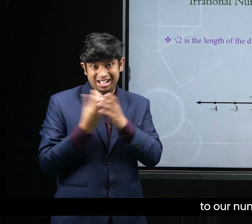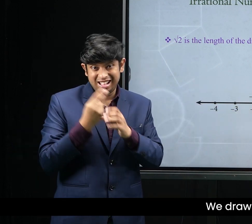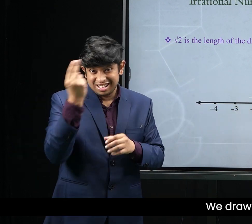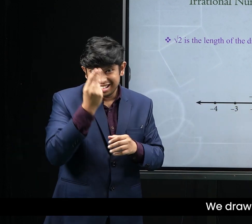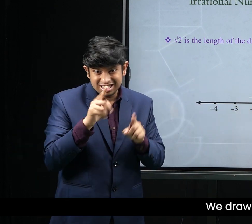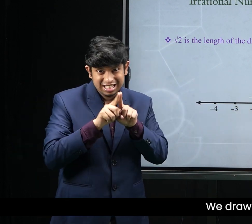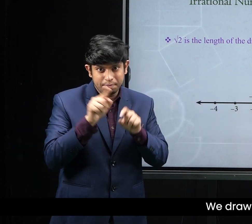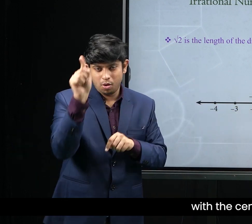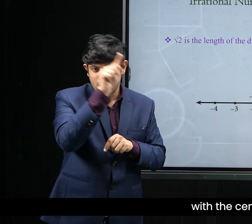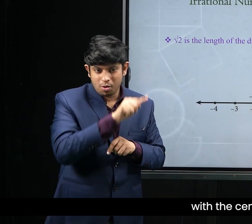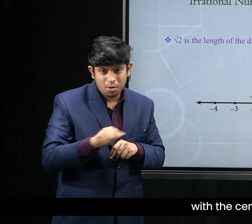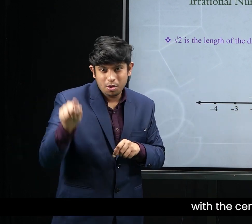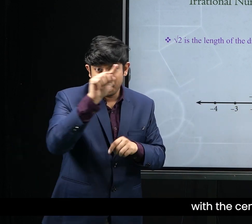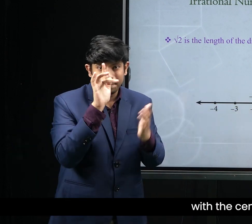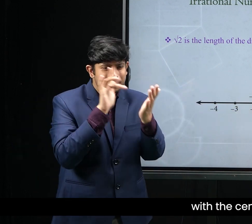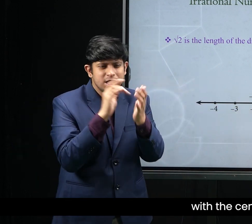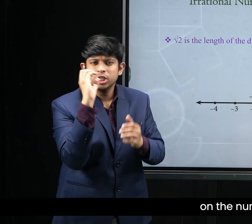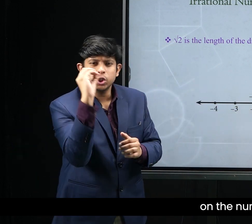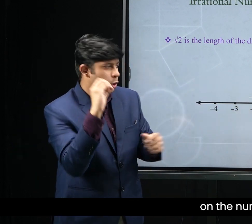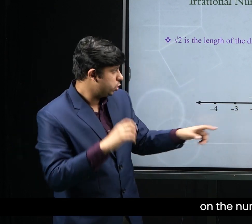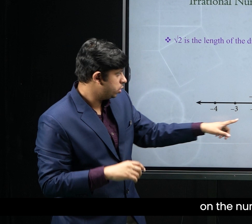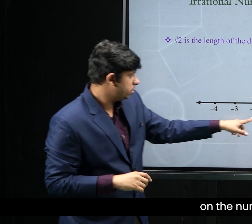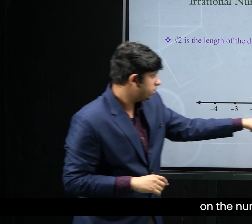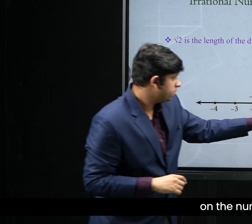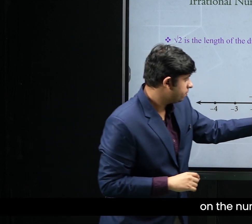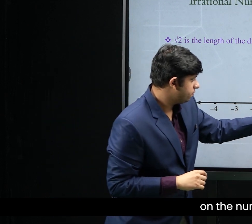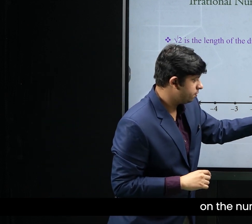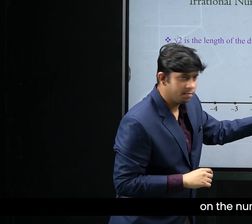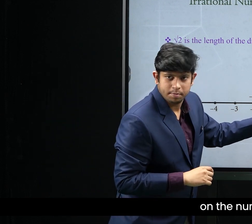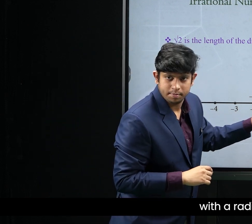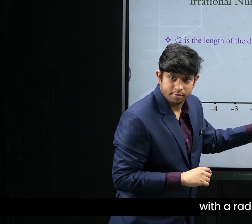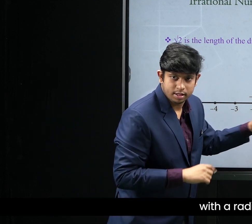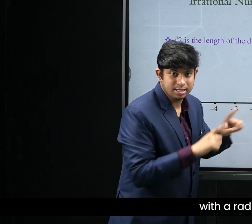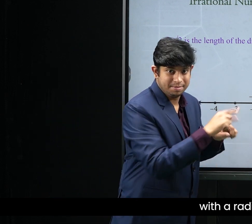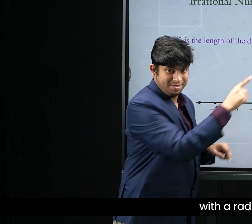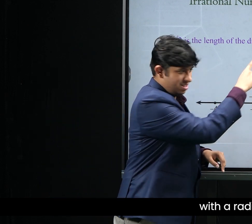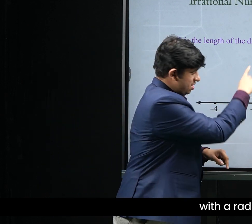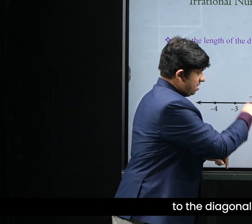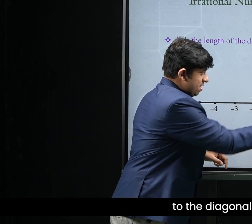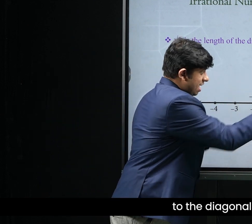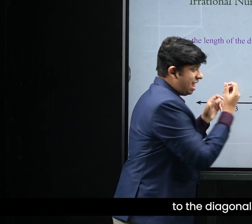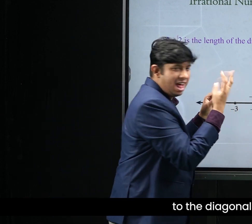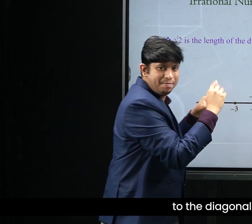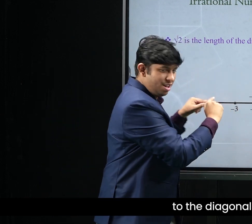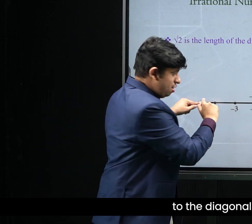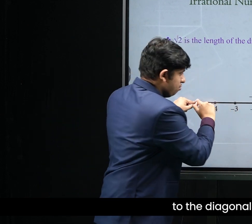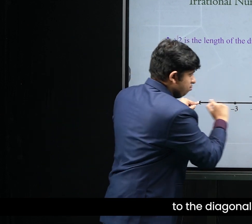We draw a circle with a center at 0 on the number line, with a radius equal to the diagonal of the square.